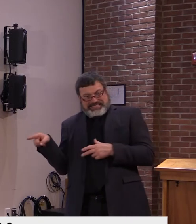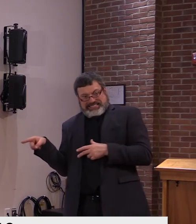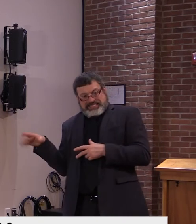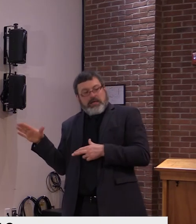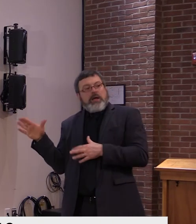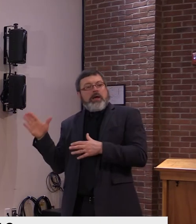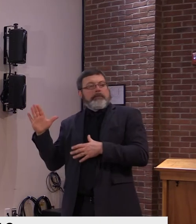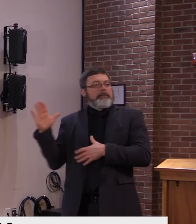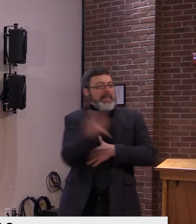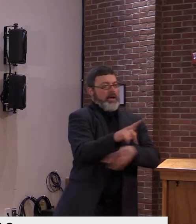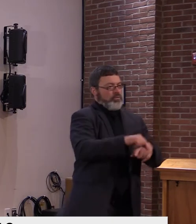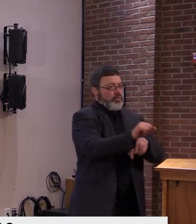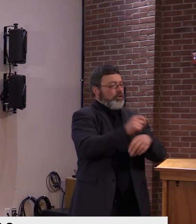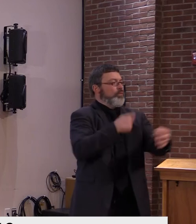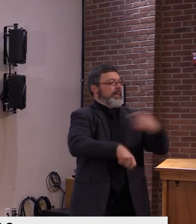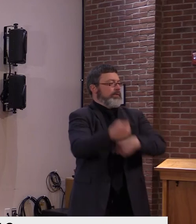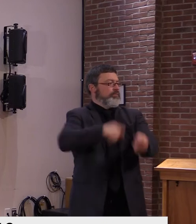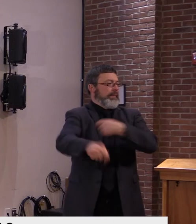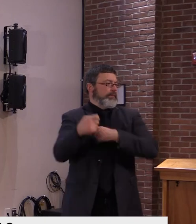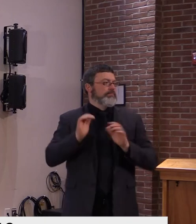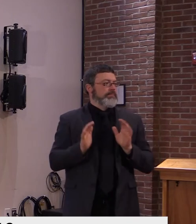be